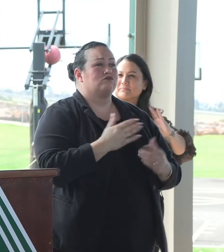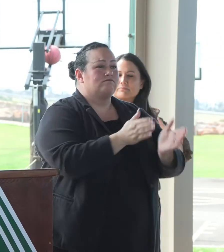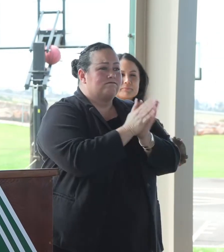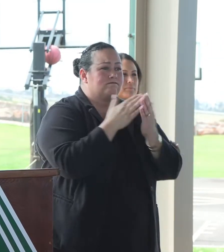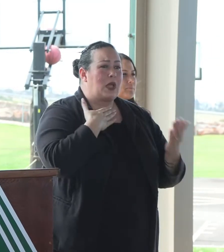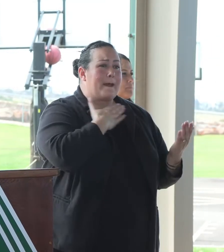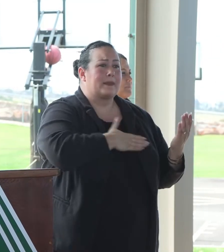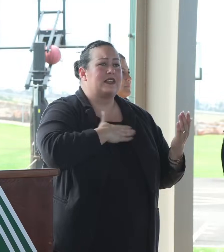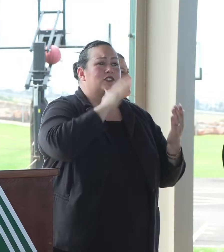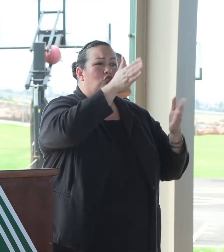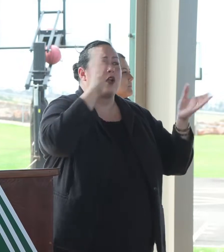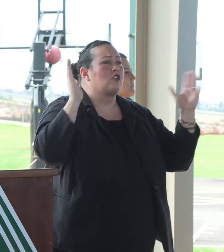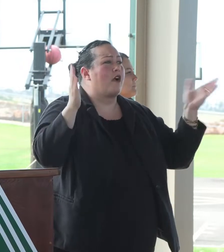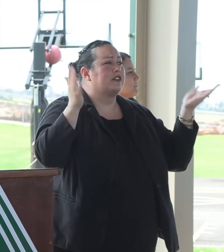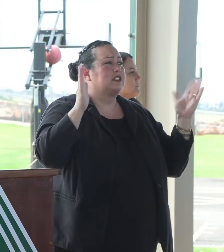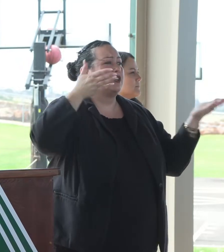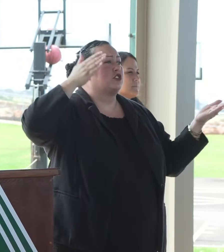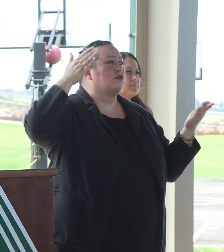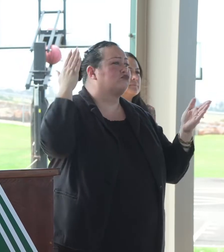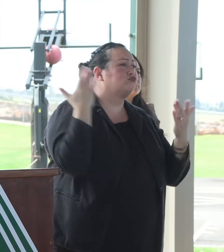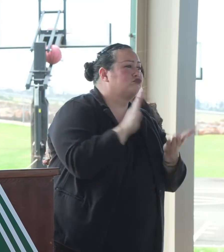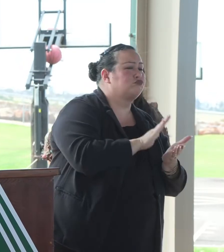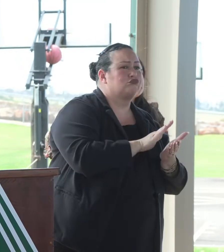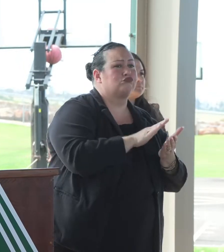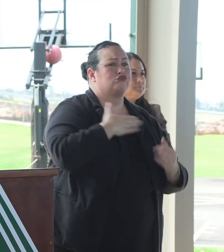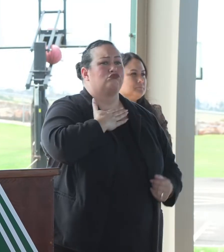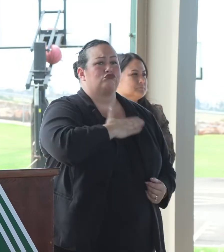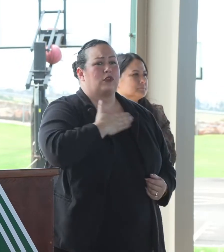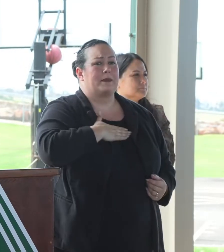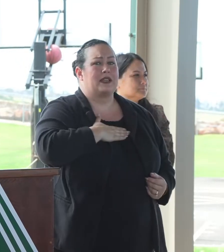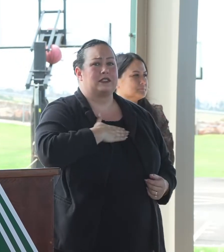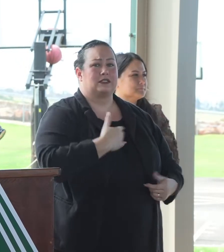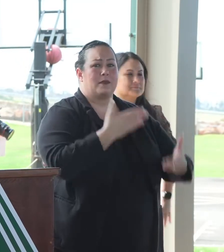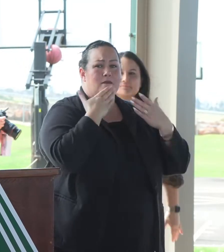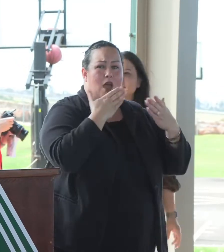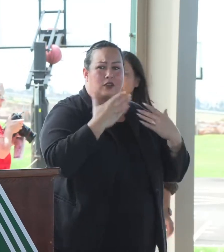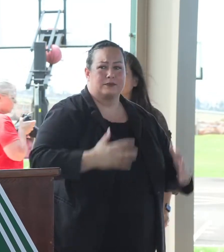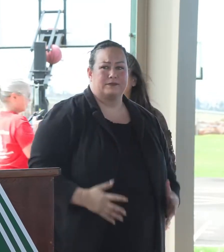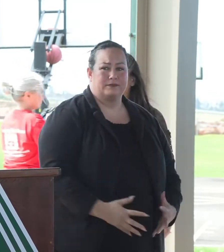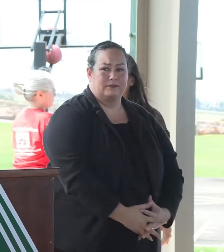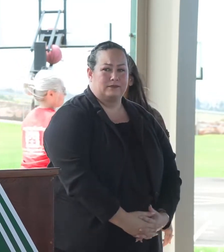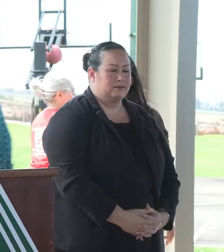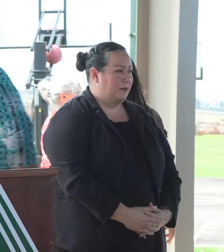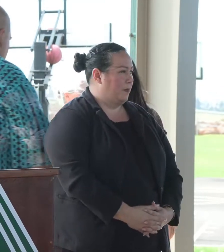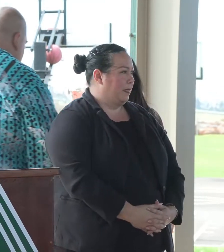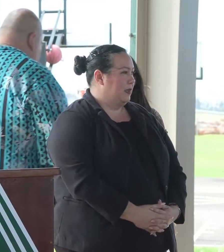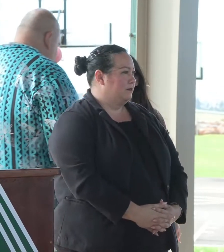your conversations down. Again, starting in 2 more minutes. Mahalo.